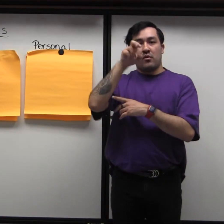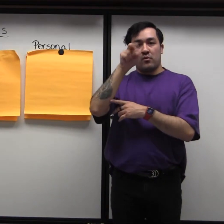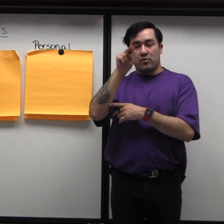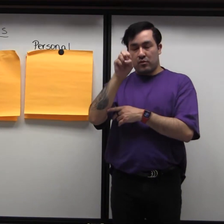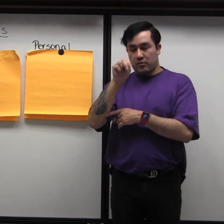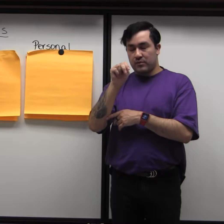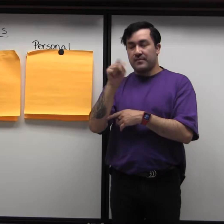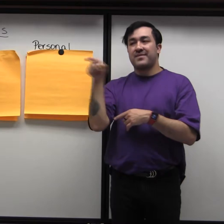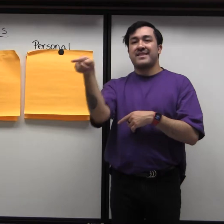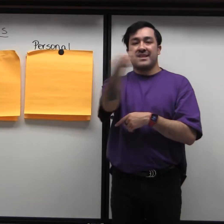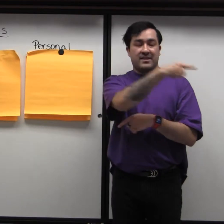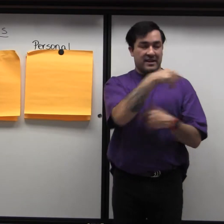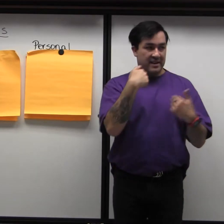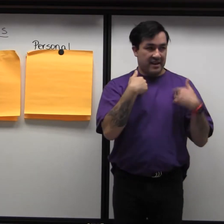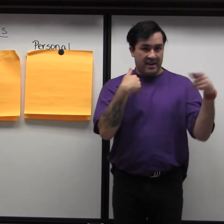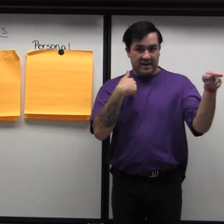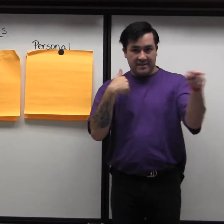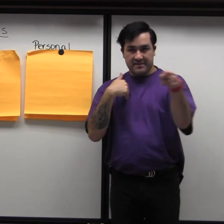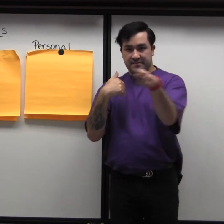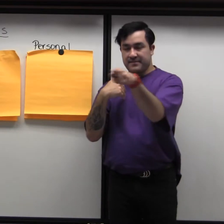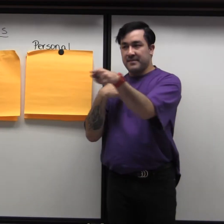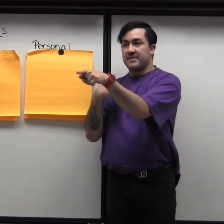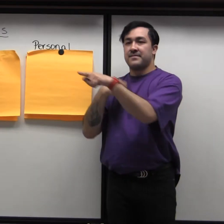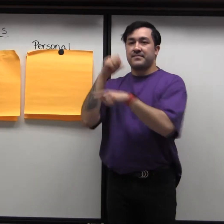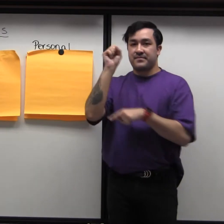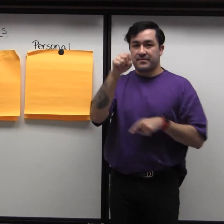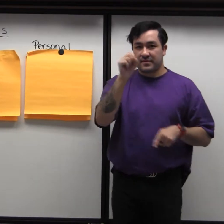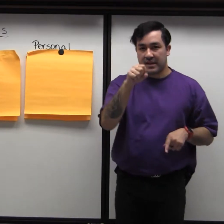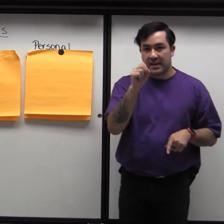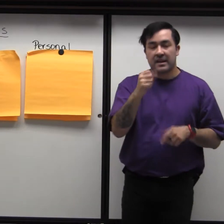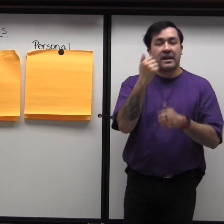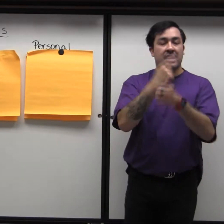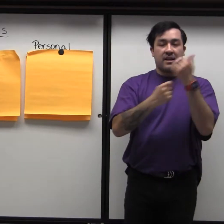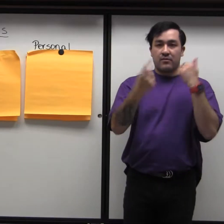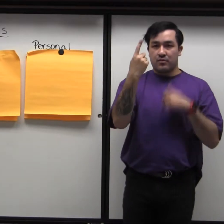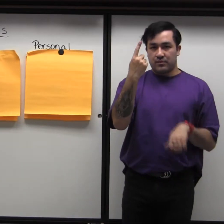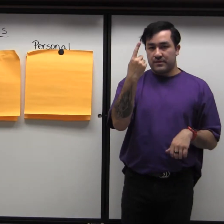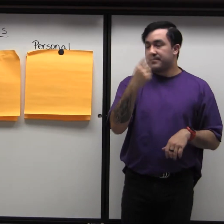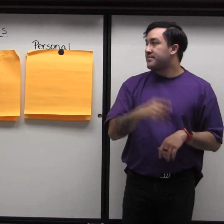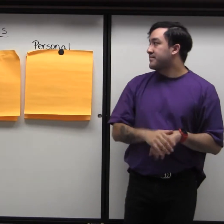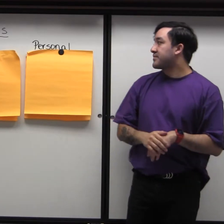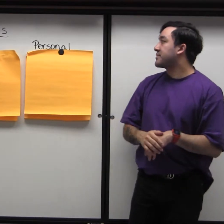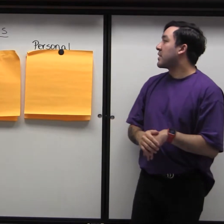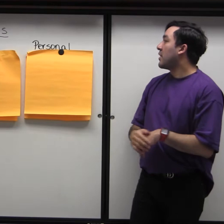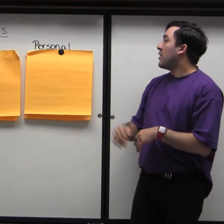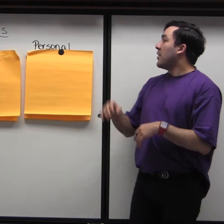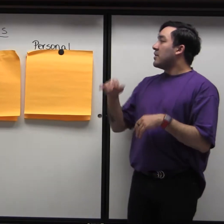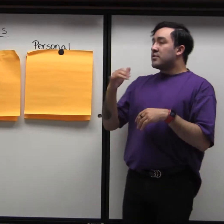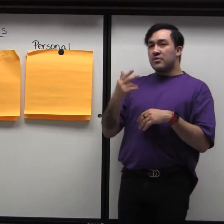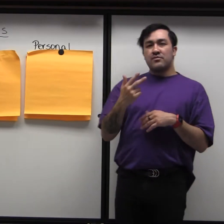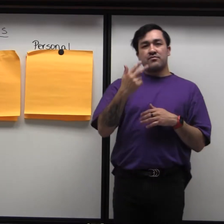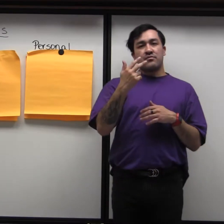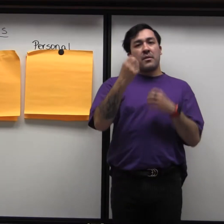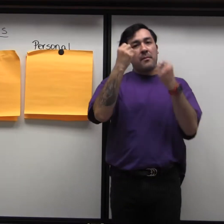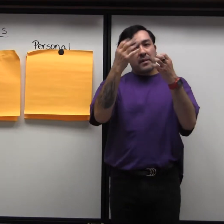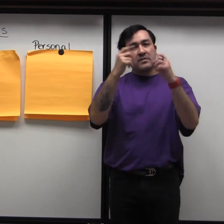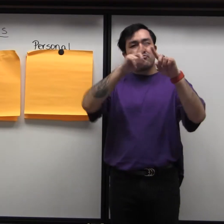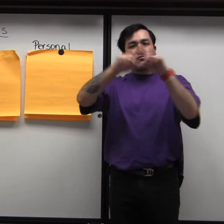use pronouns. Everyone does have them, everybody uses them. We just don't think of it. So there are